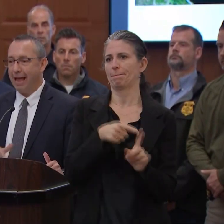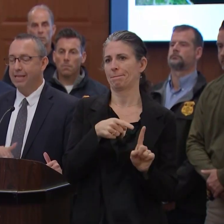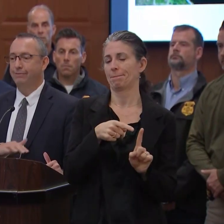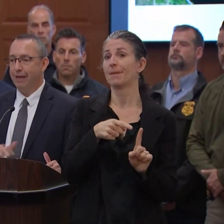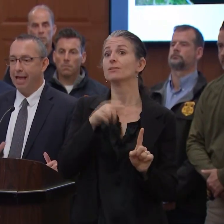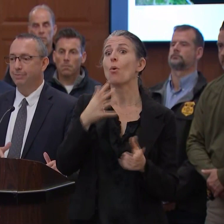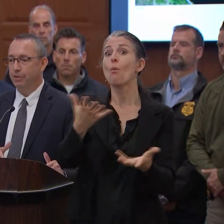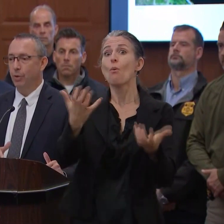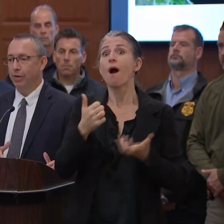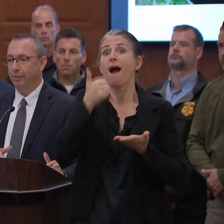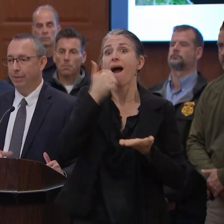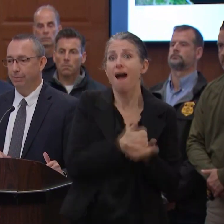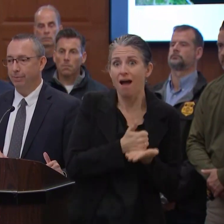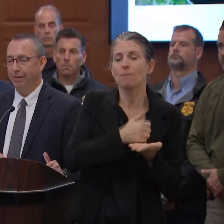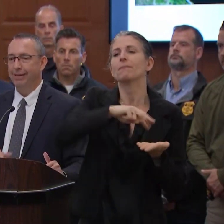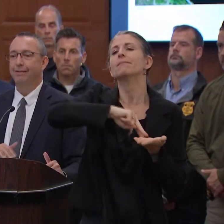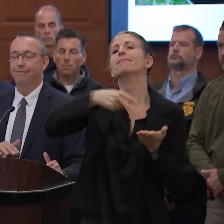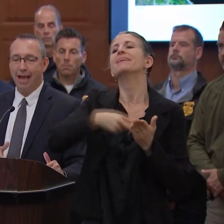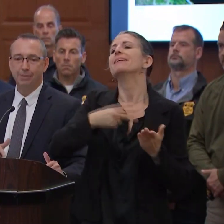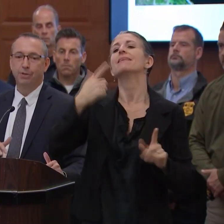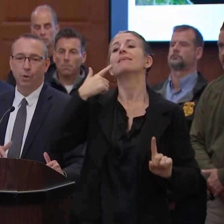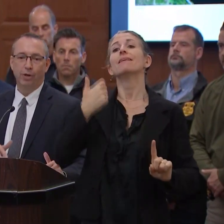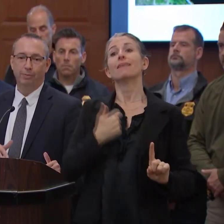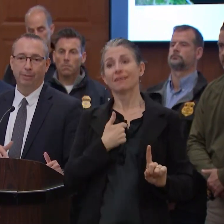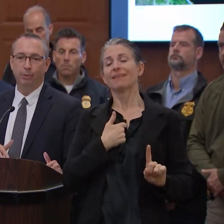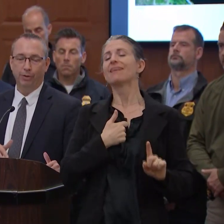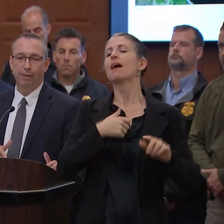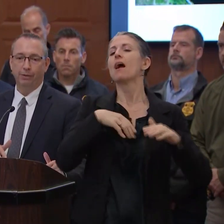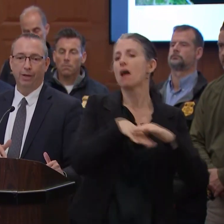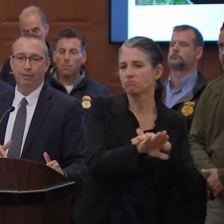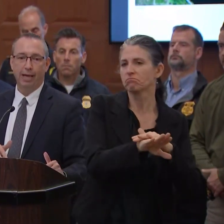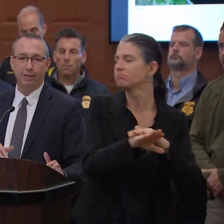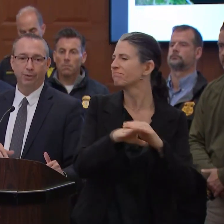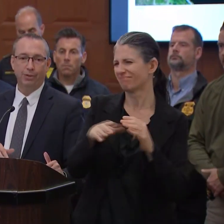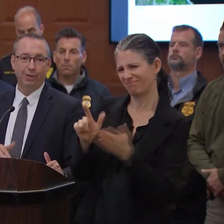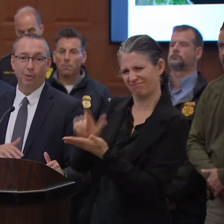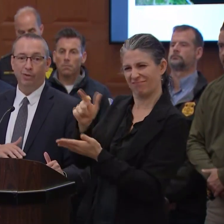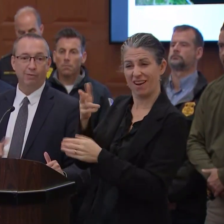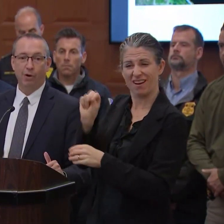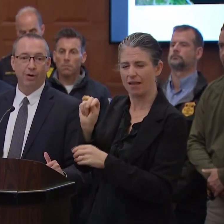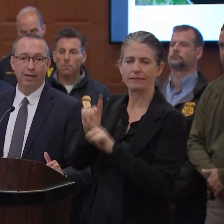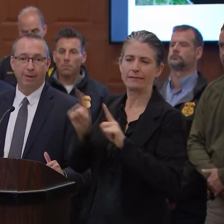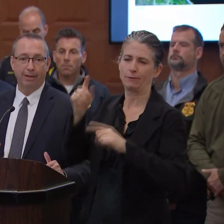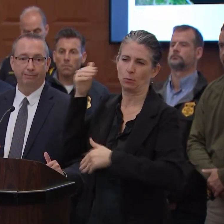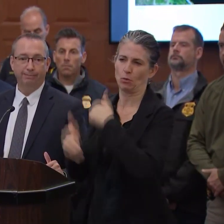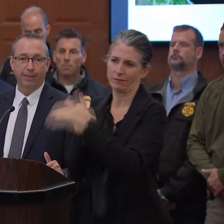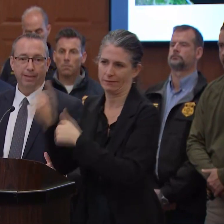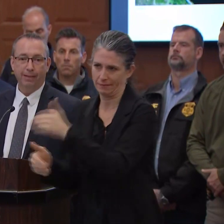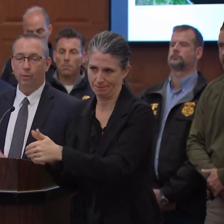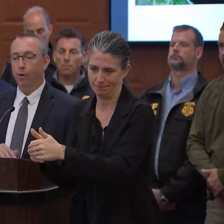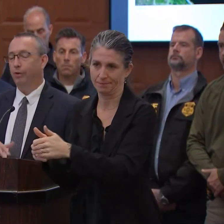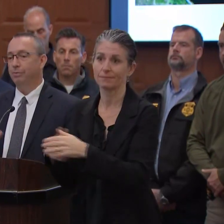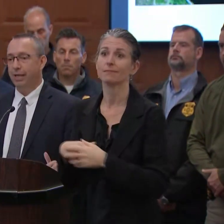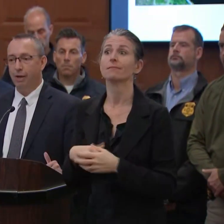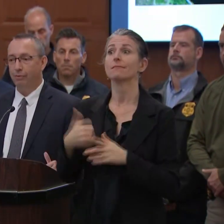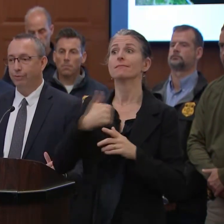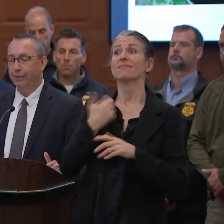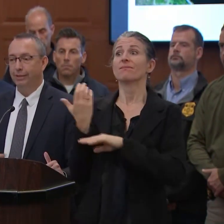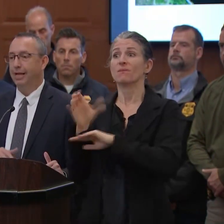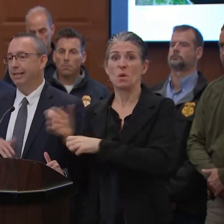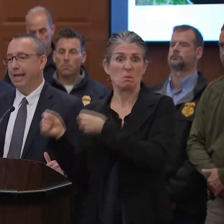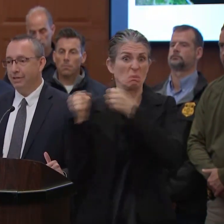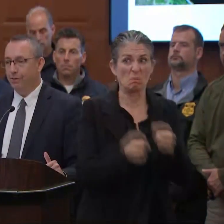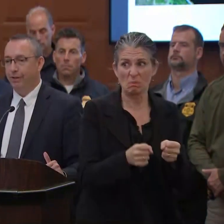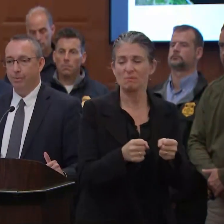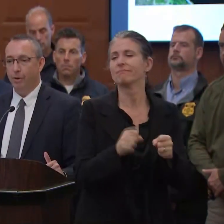vast majority of people, with a mental health diagnosis will never hurt anybody. They won't hurt themselves.